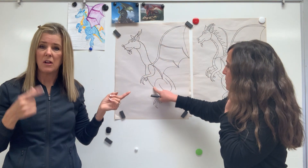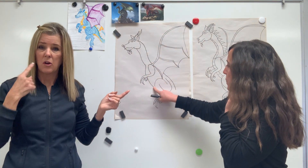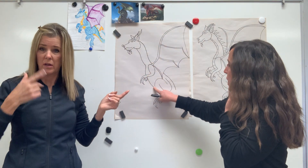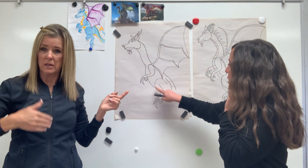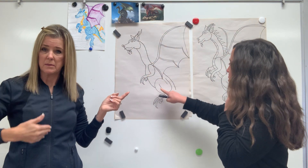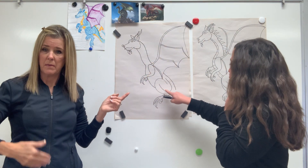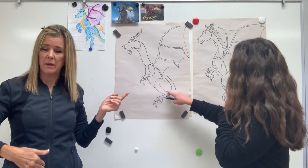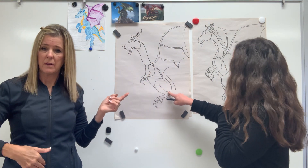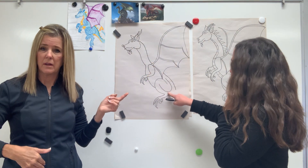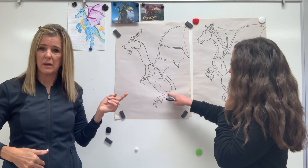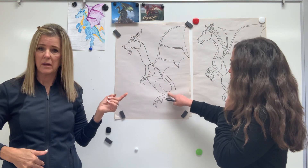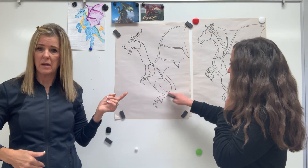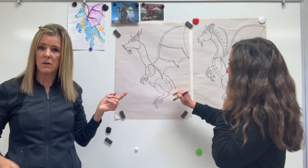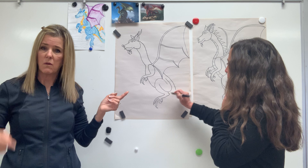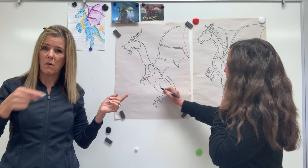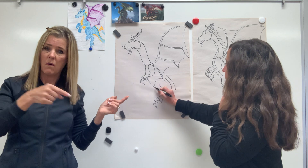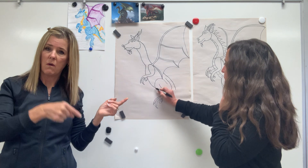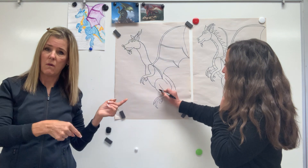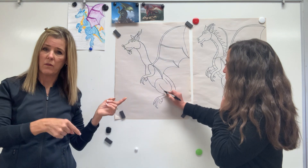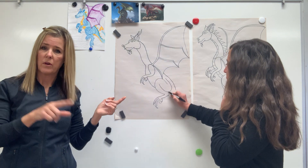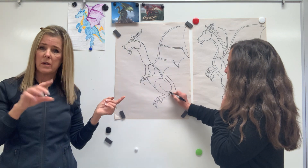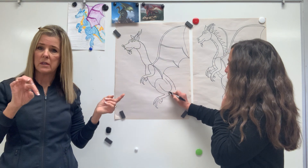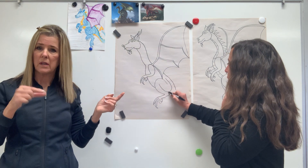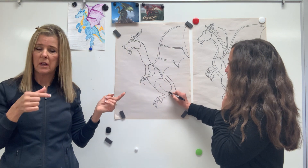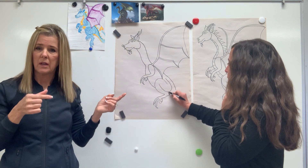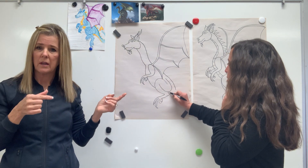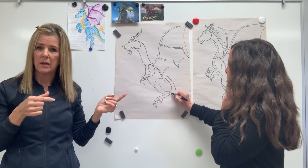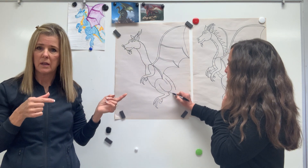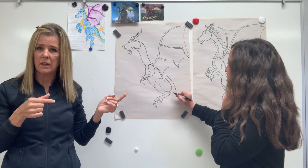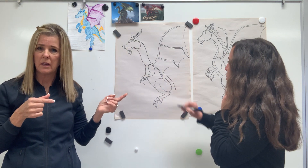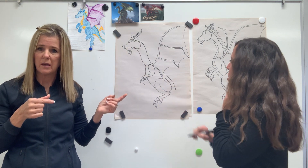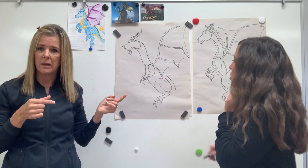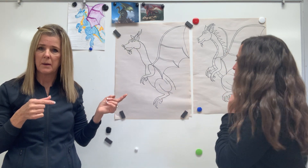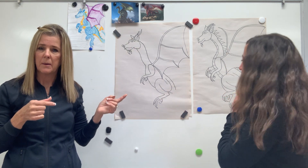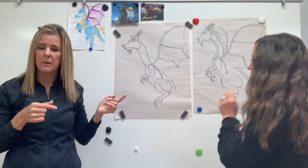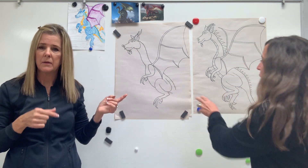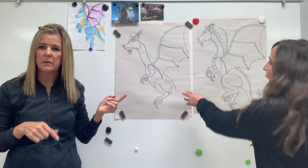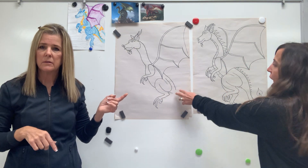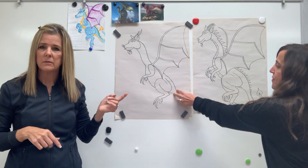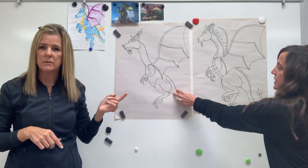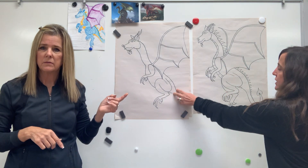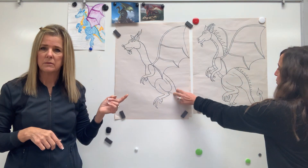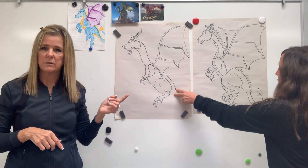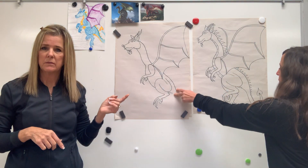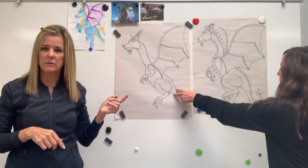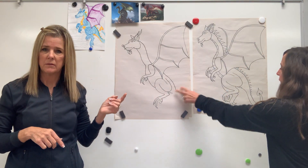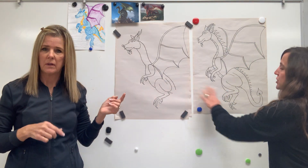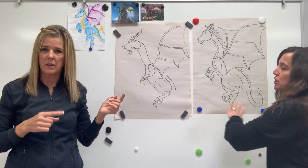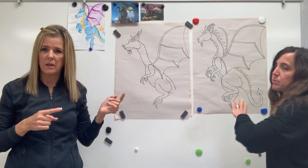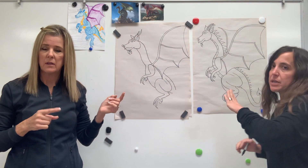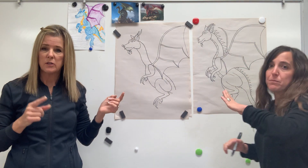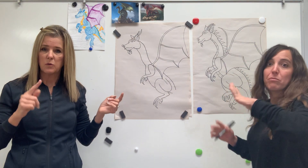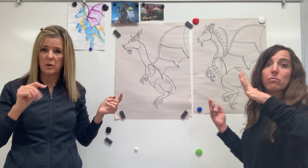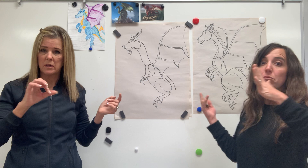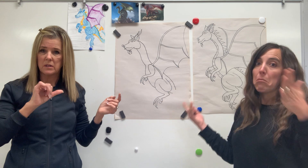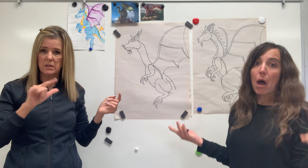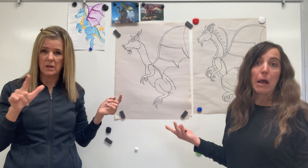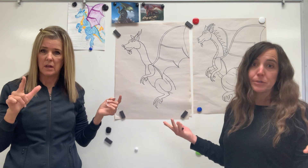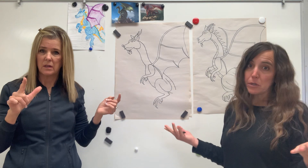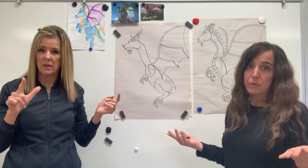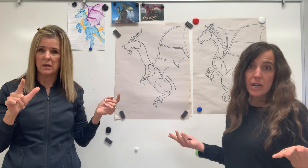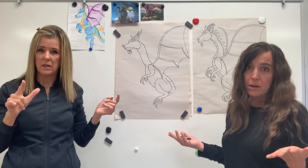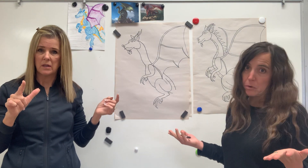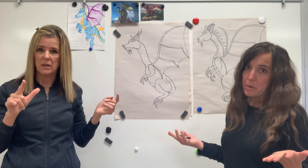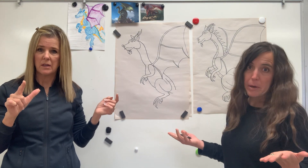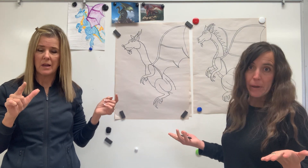belly, jump over his leg, and make it just a little longer. And this is where his tail's gonna be.